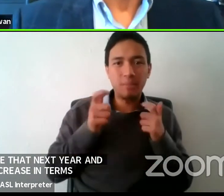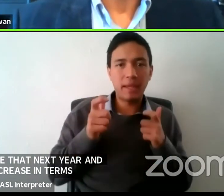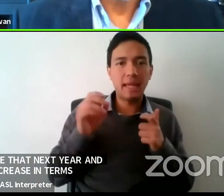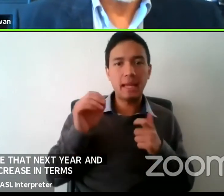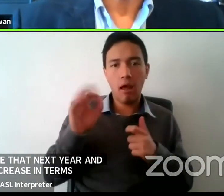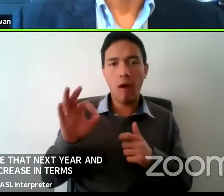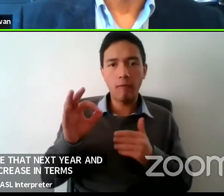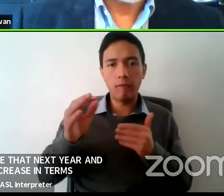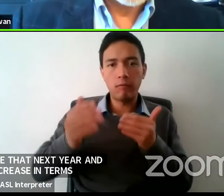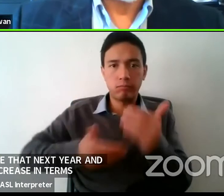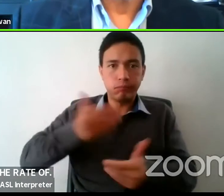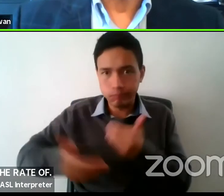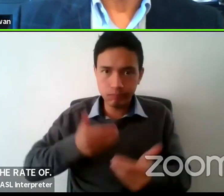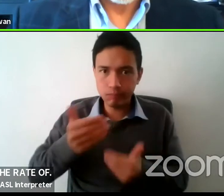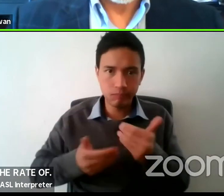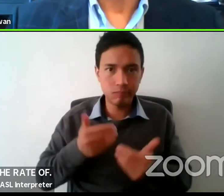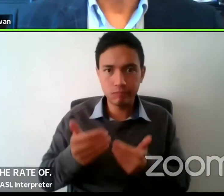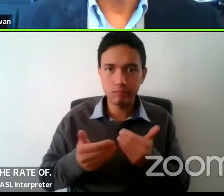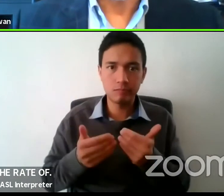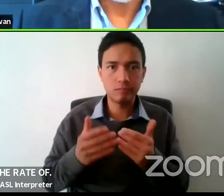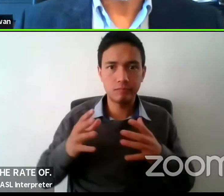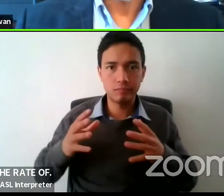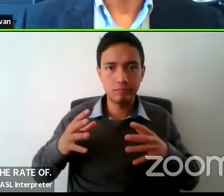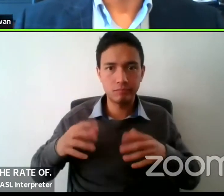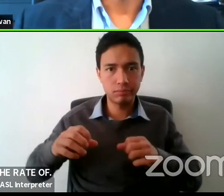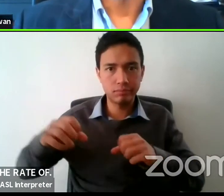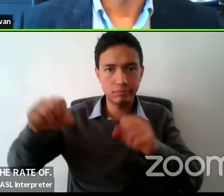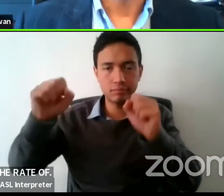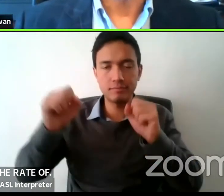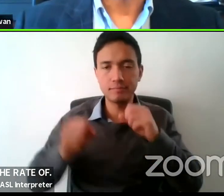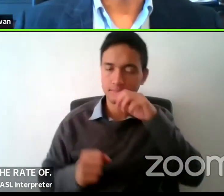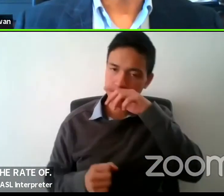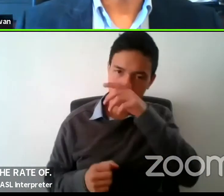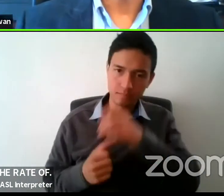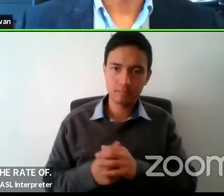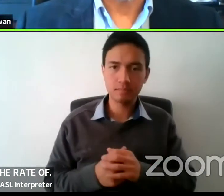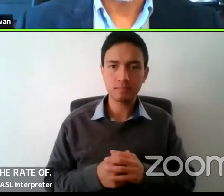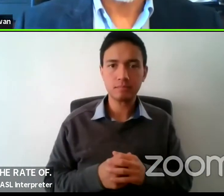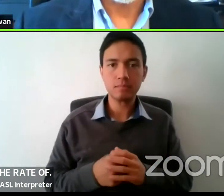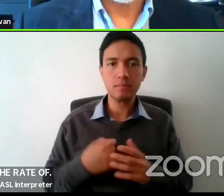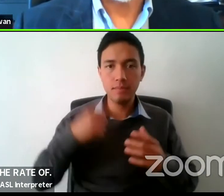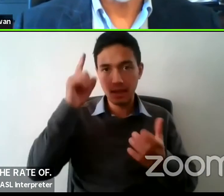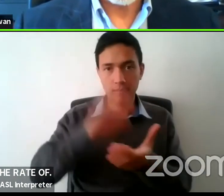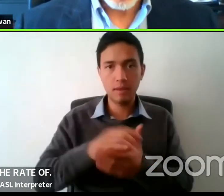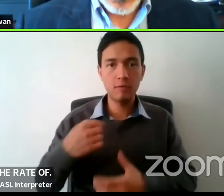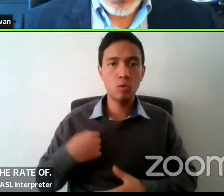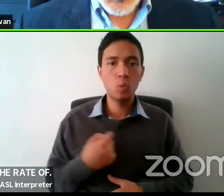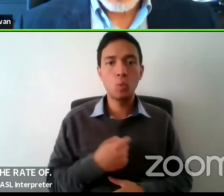three, I firmly believe that we need to